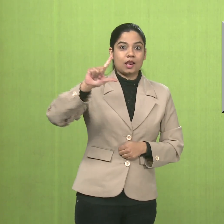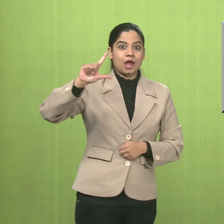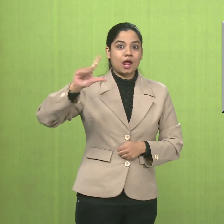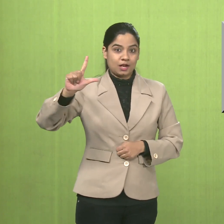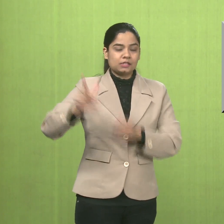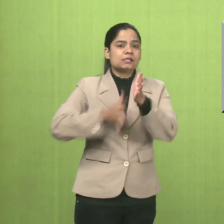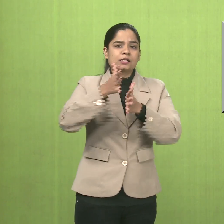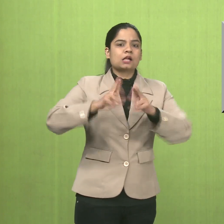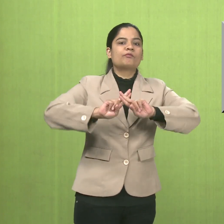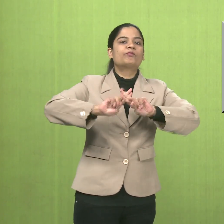Full,